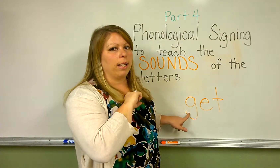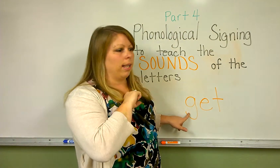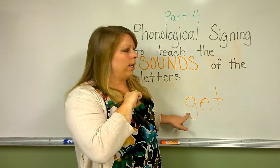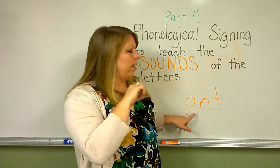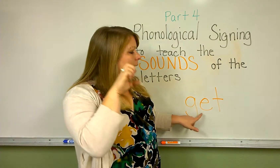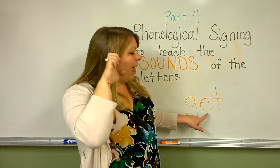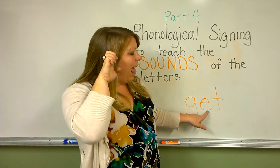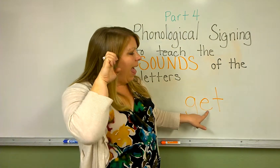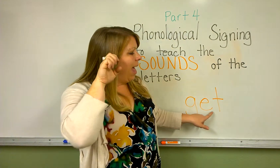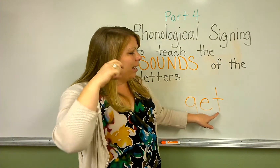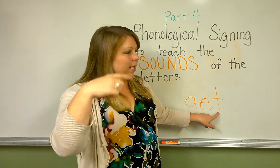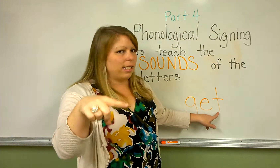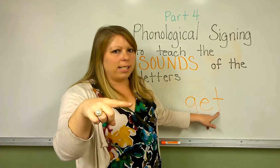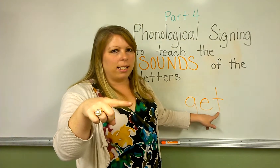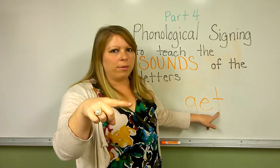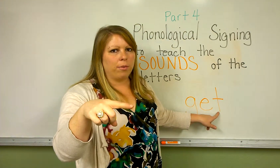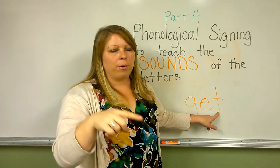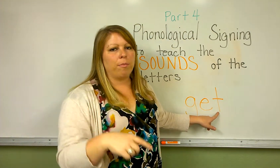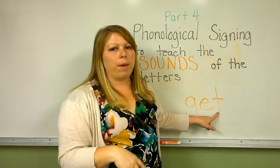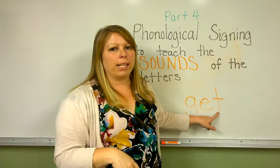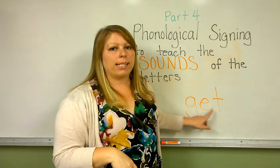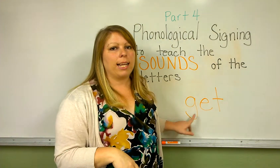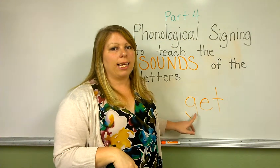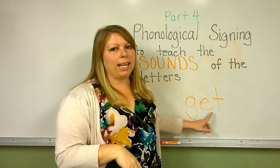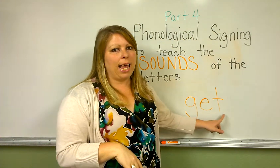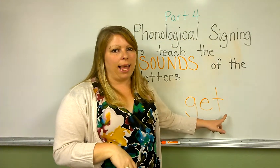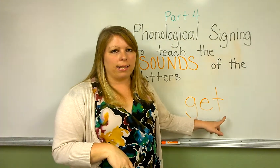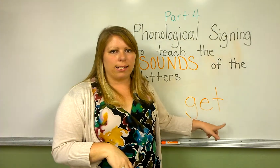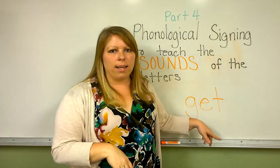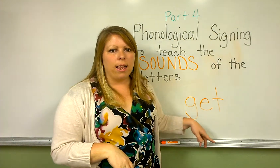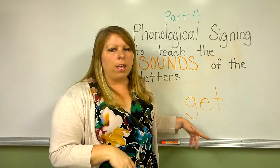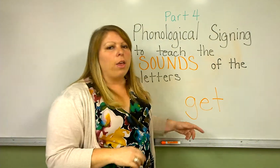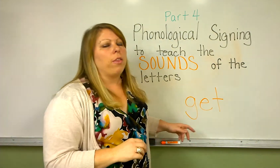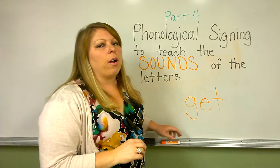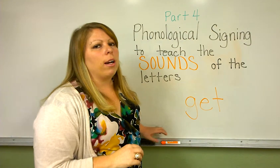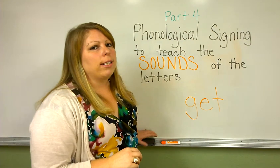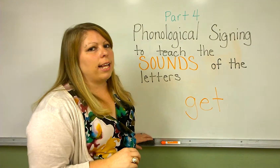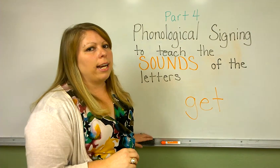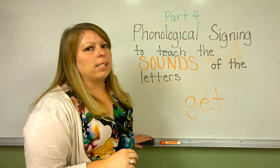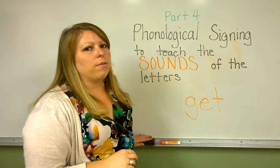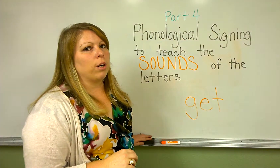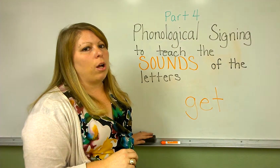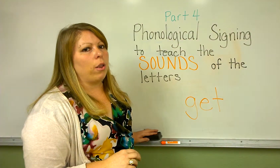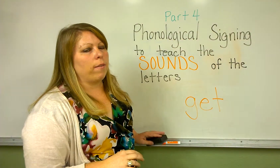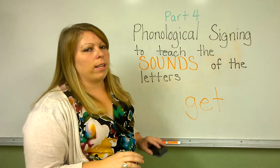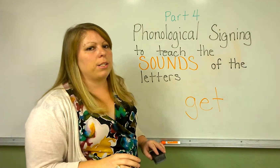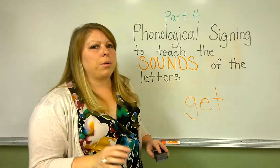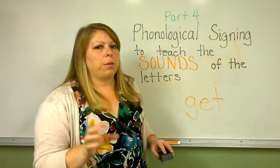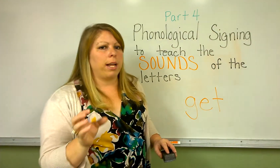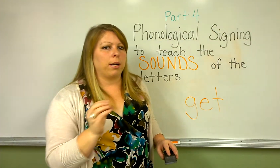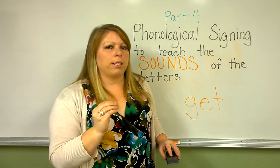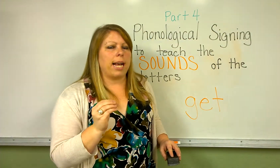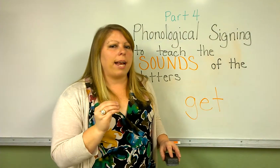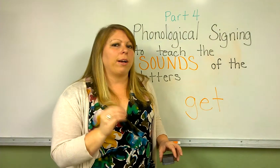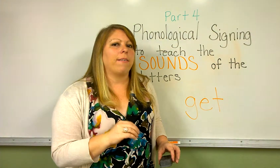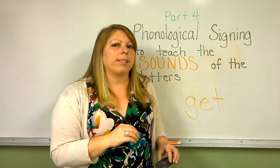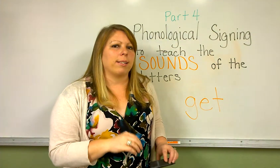g, et, makes get. There are signs for all of the 2-letter digraphs as